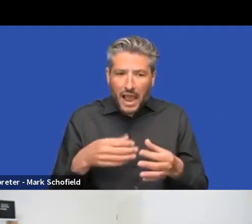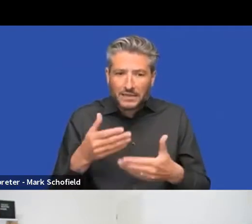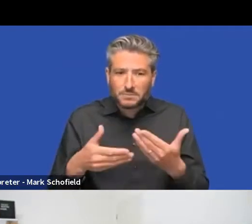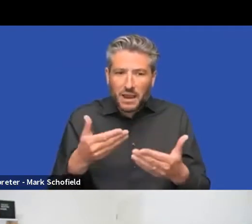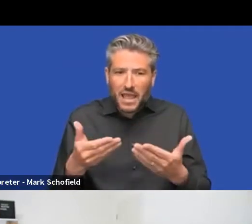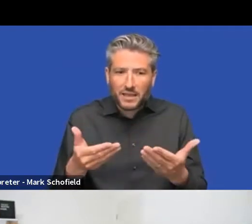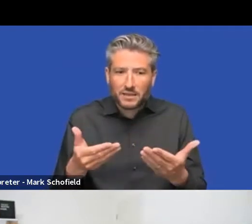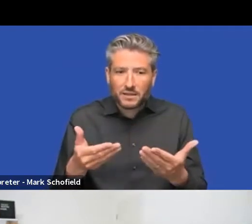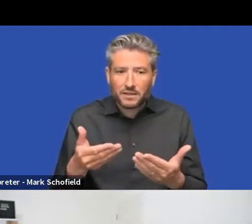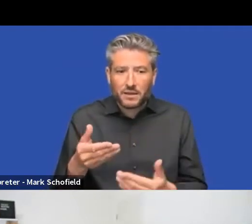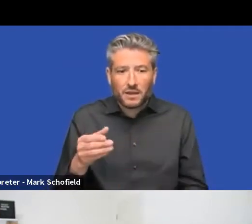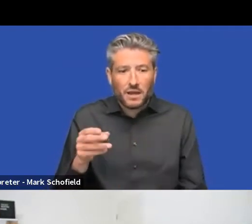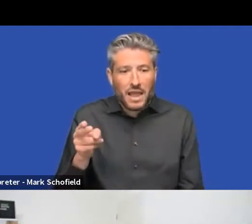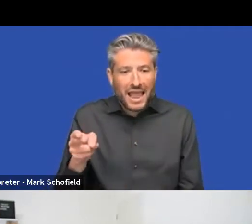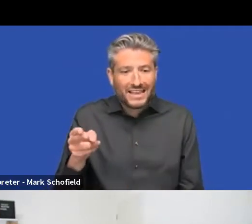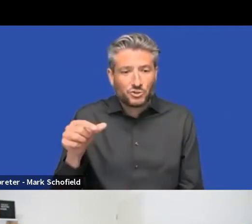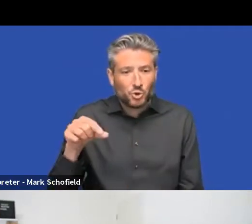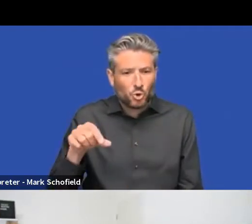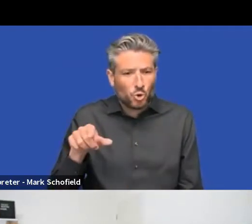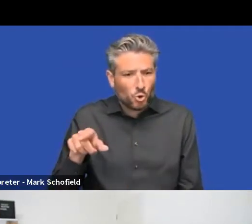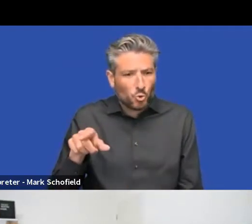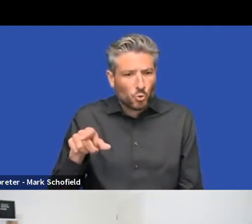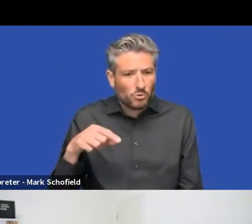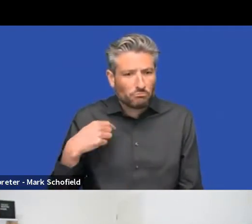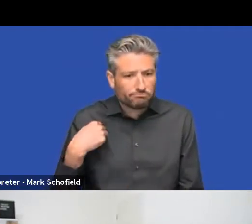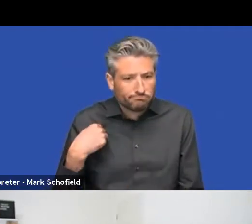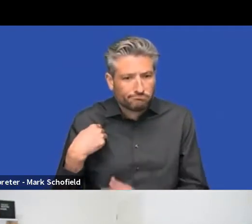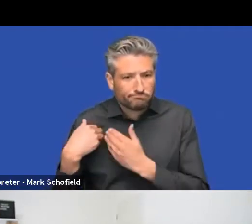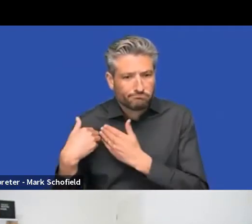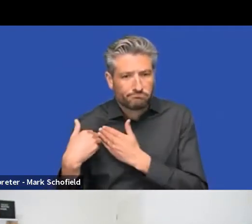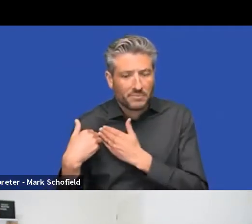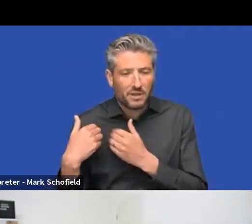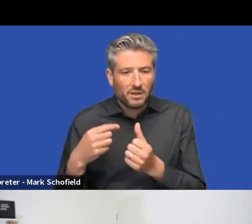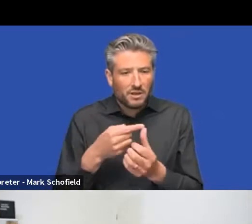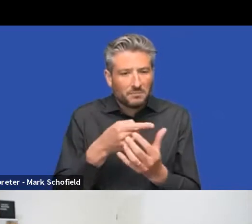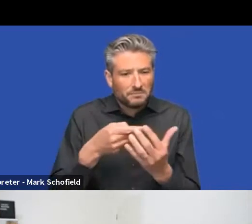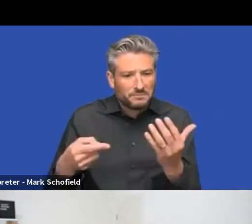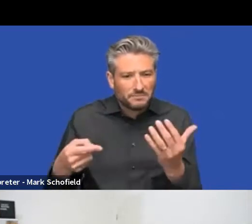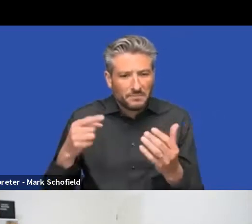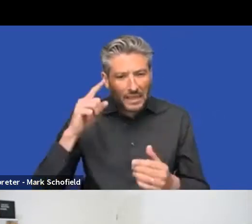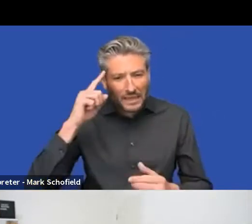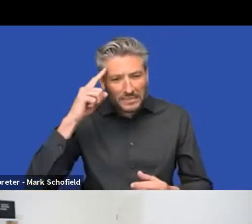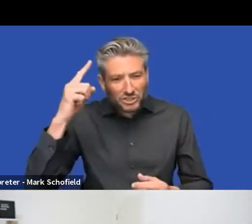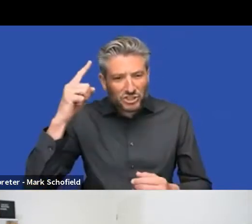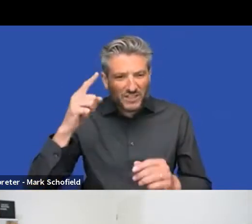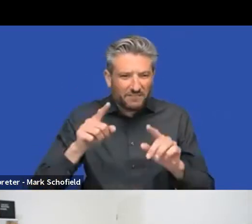initiatives that have been put in place to ensure that we do get this kind of right and do it the right way.